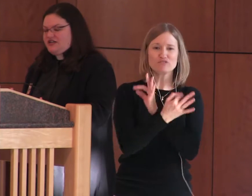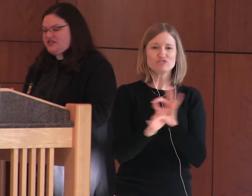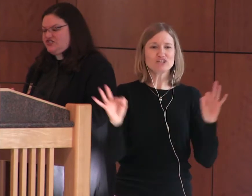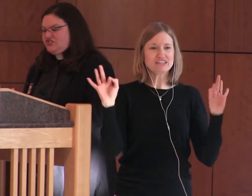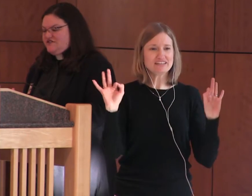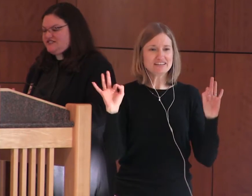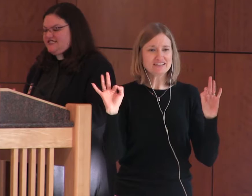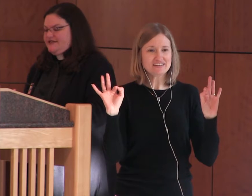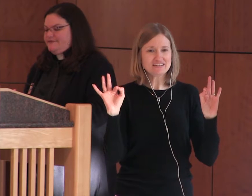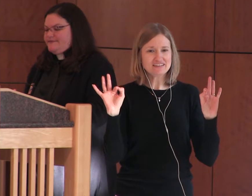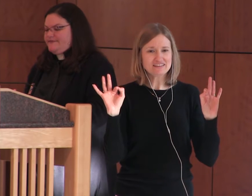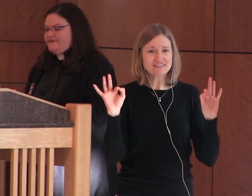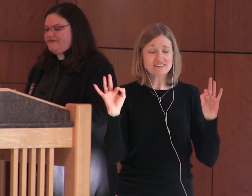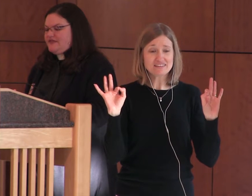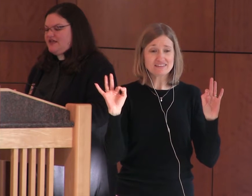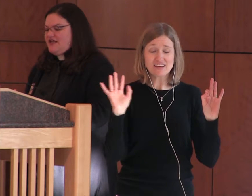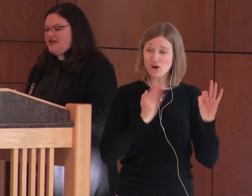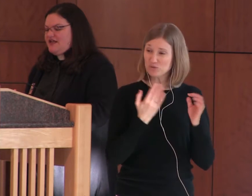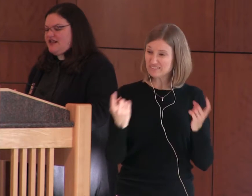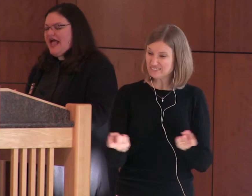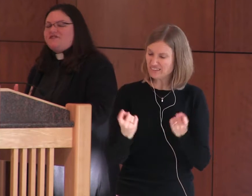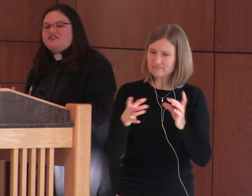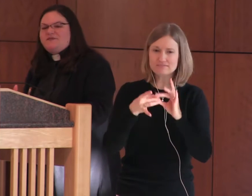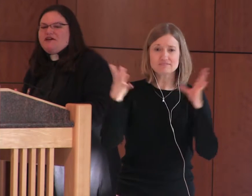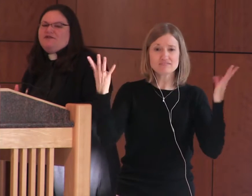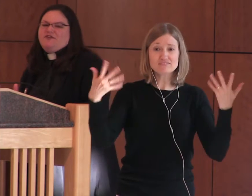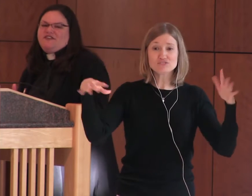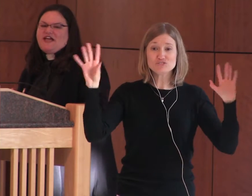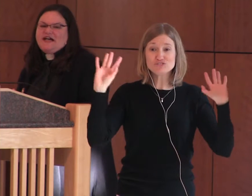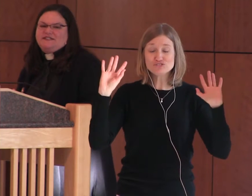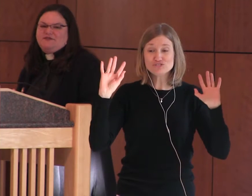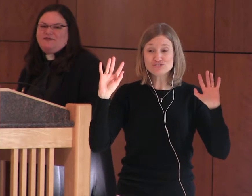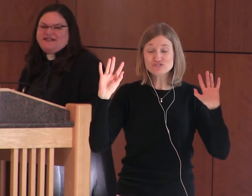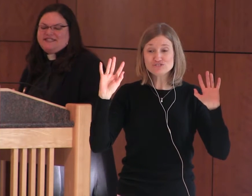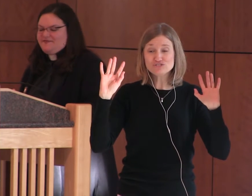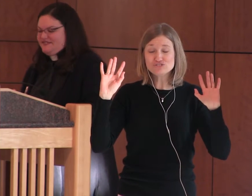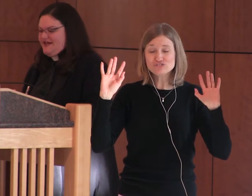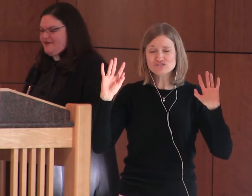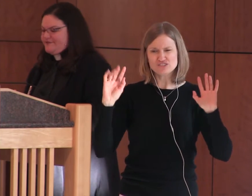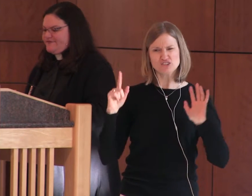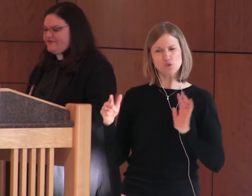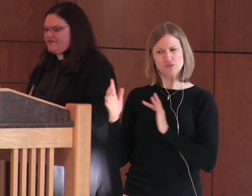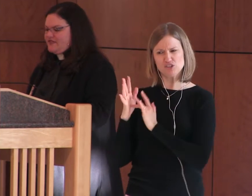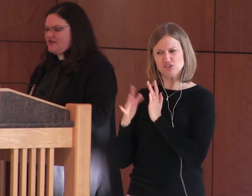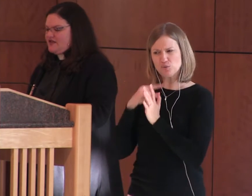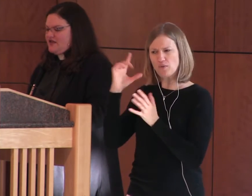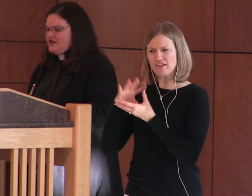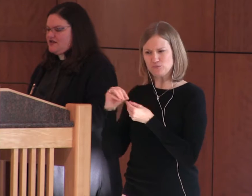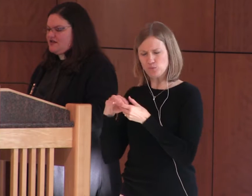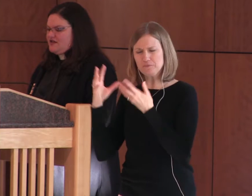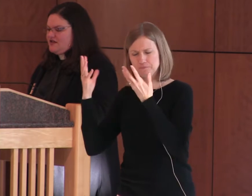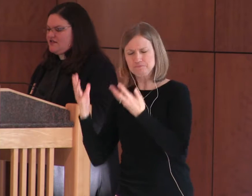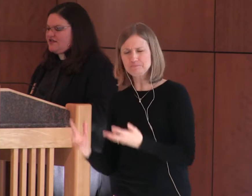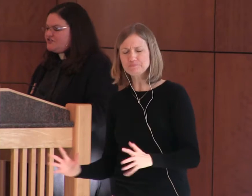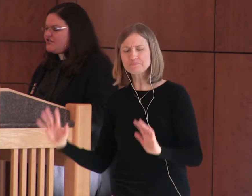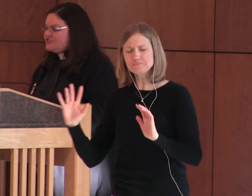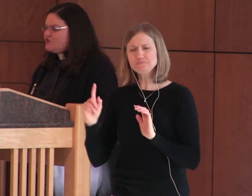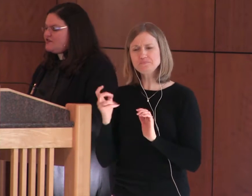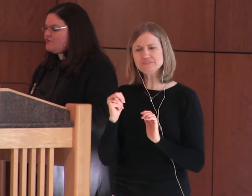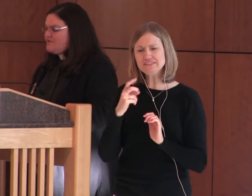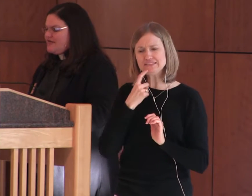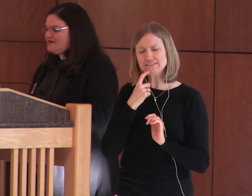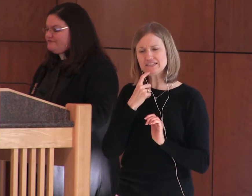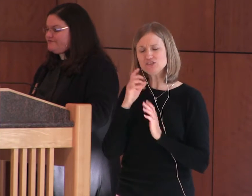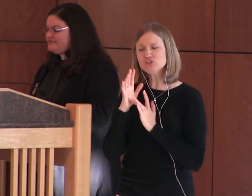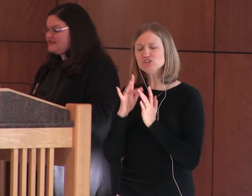the bondage of sin. After the parable, the gospel picks up saying, "Then turning